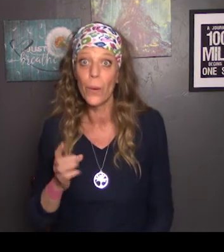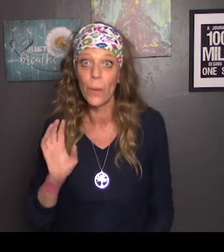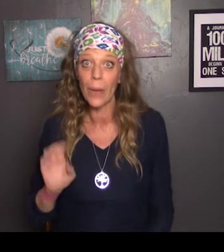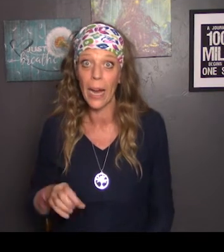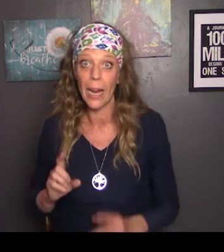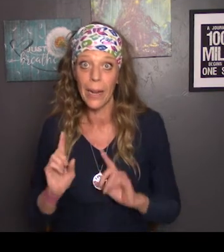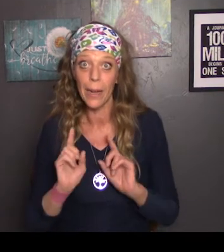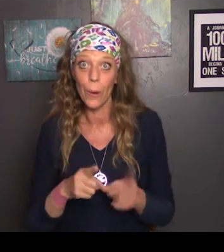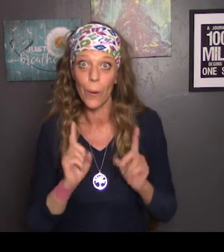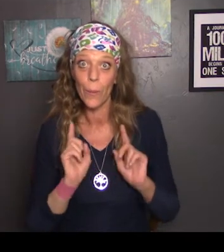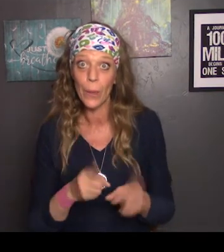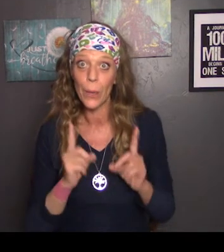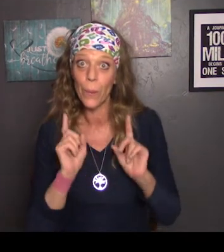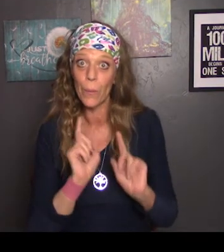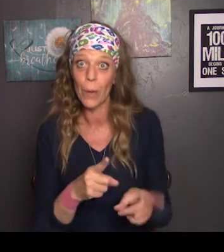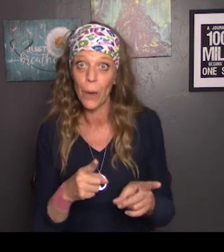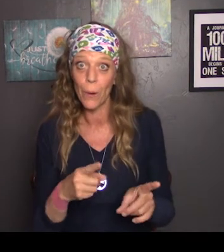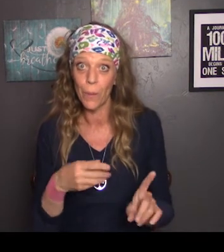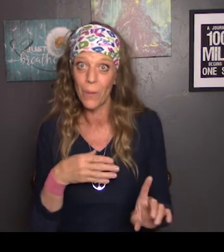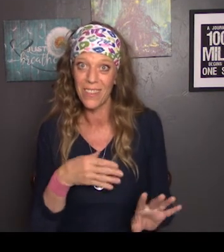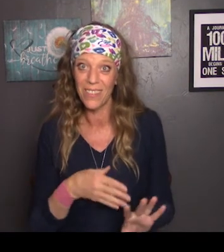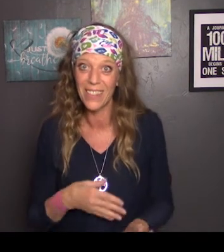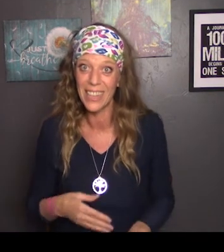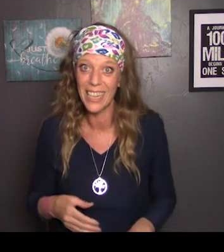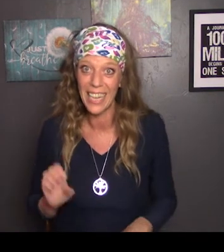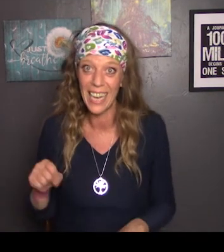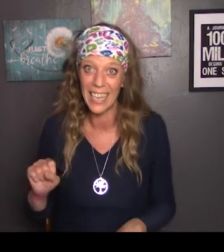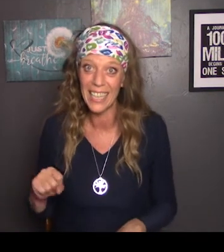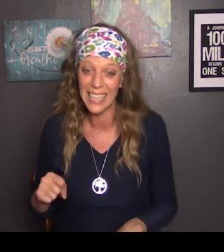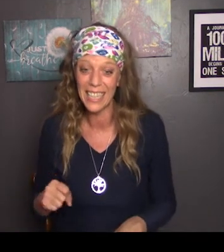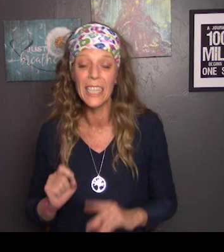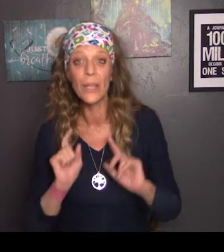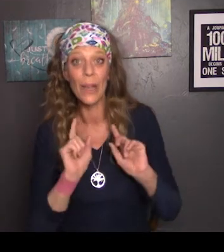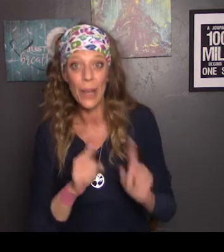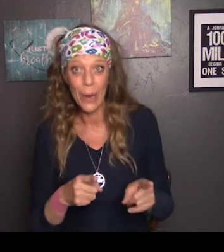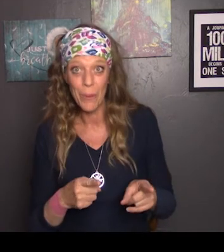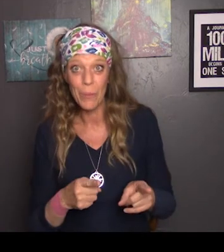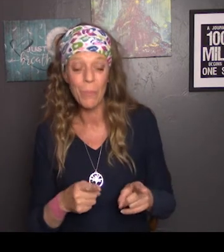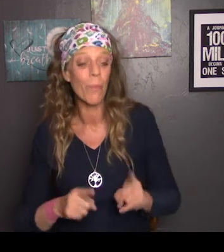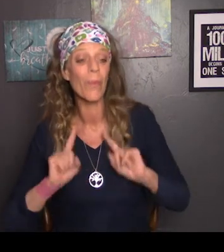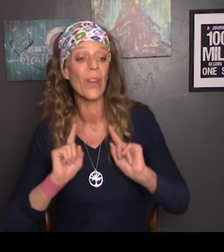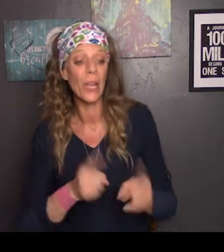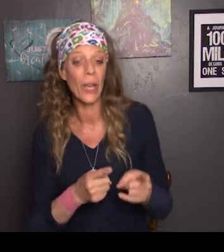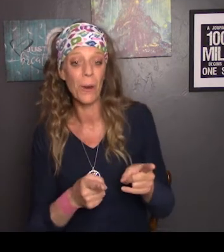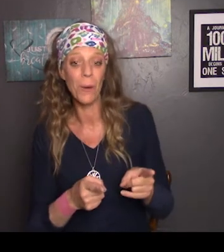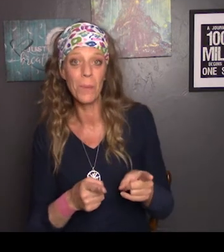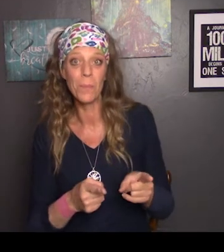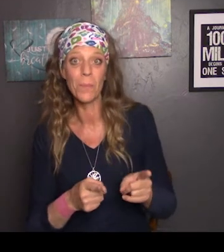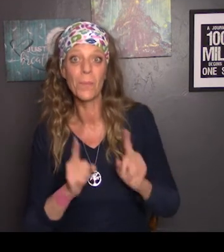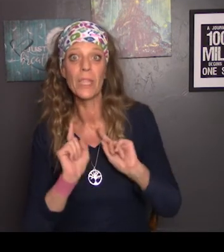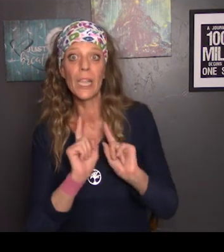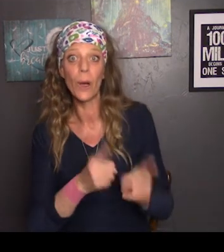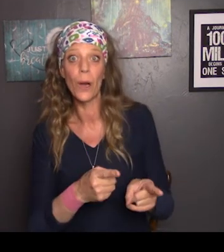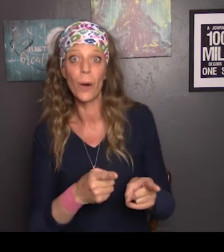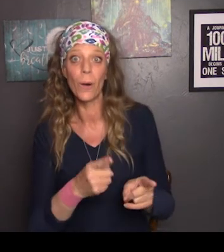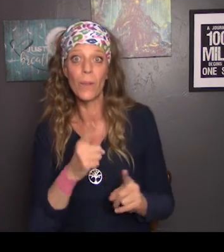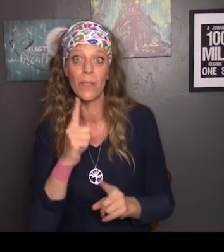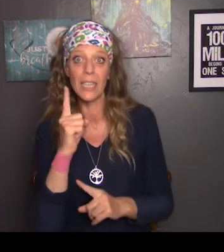You can go, go, go. Yes, go, go, go.